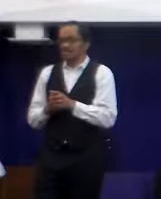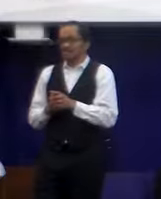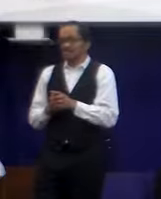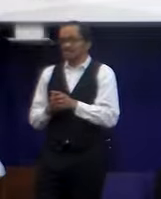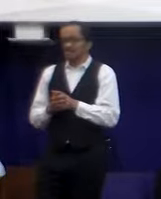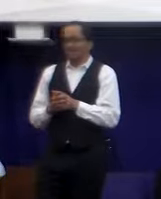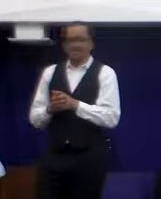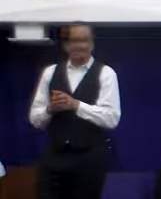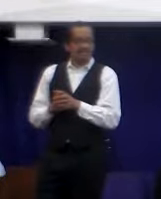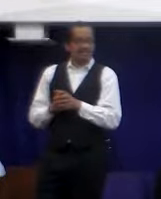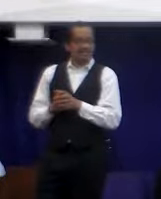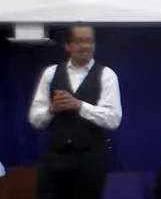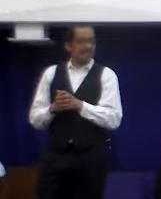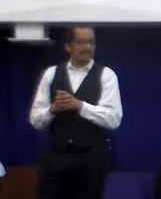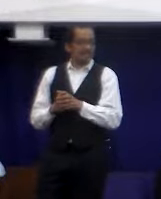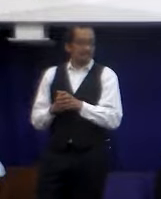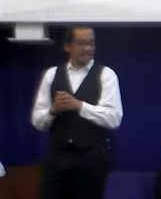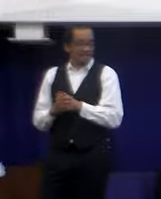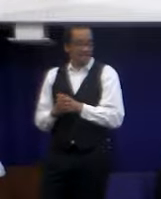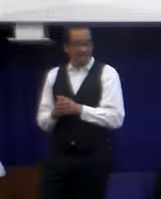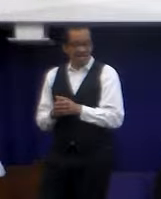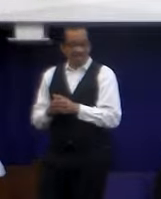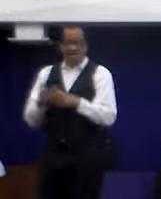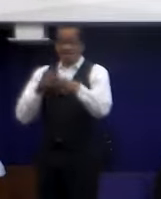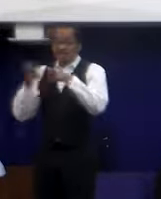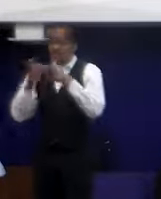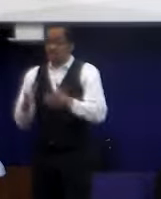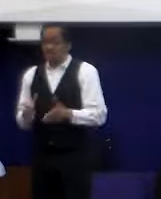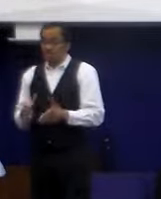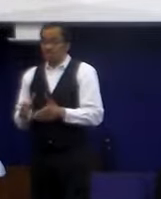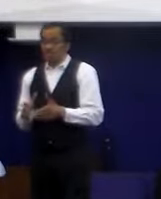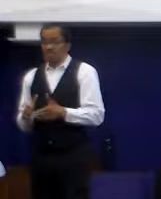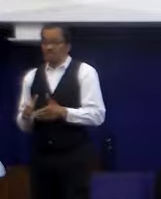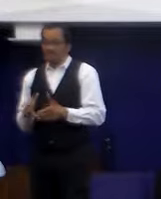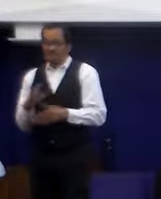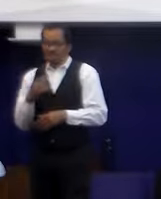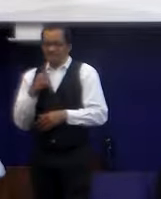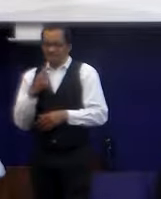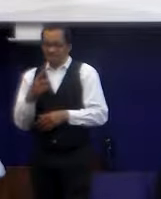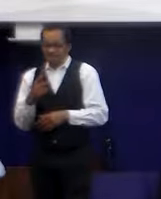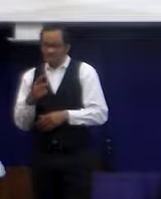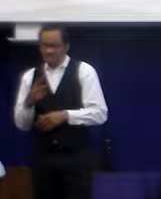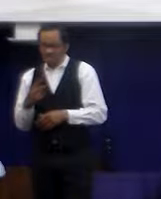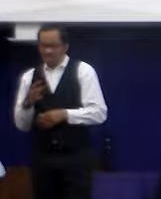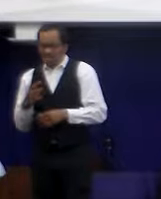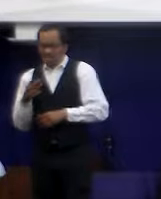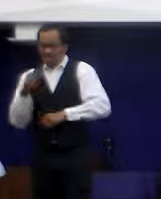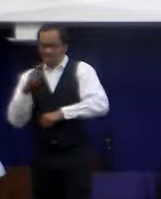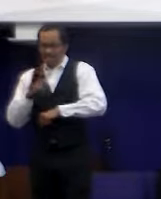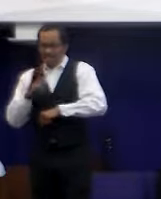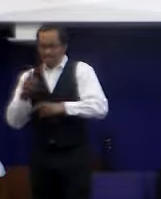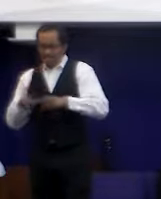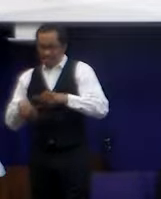But I can't really criticize the captain that too much. If I would be told honest that there have been times in my life,